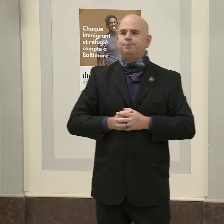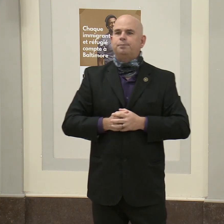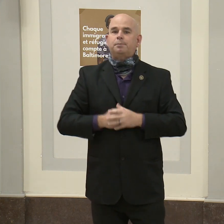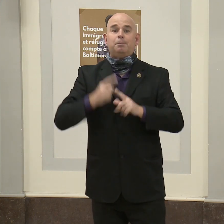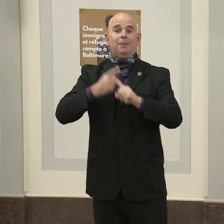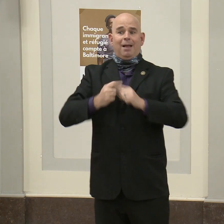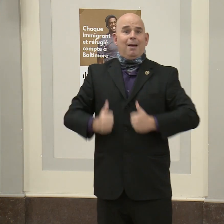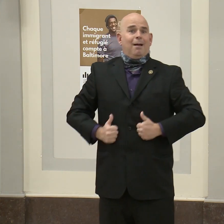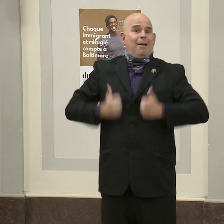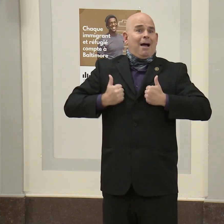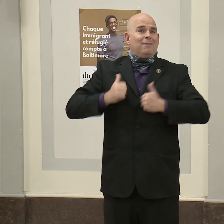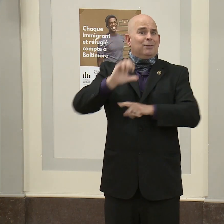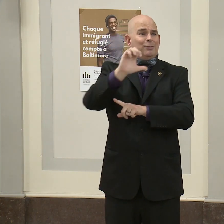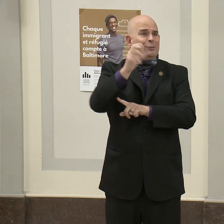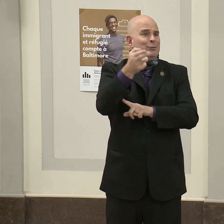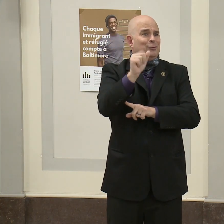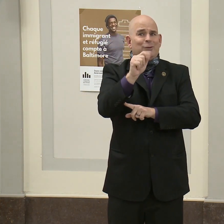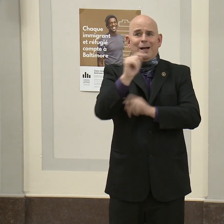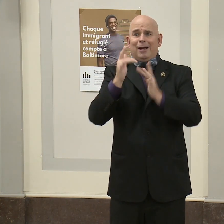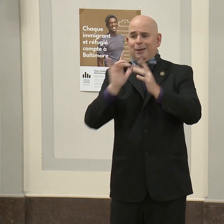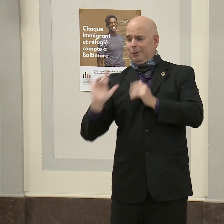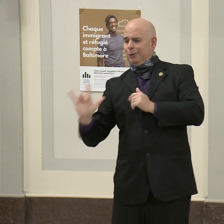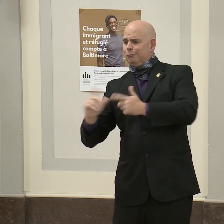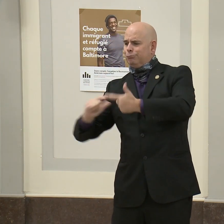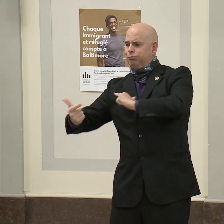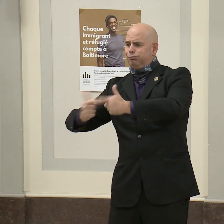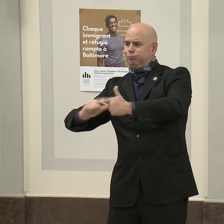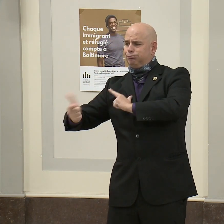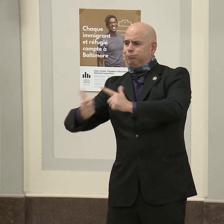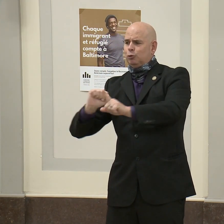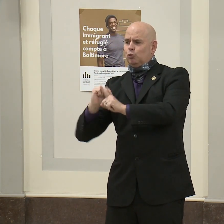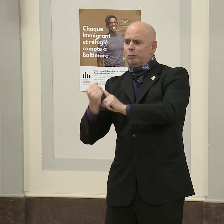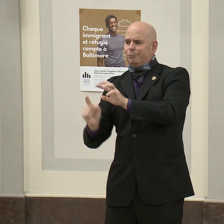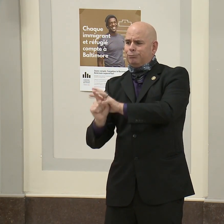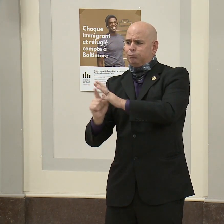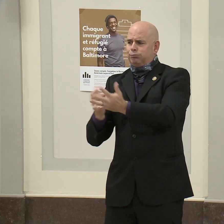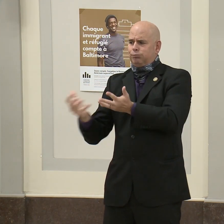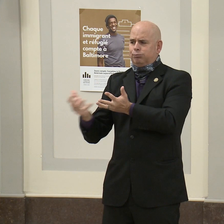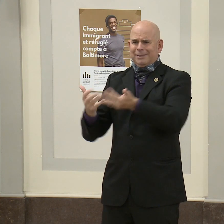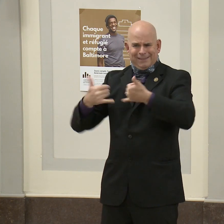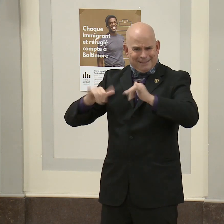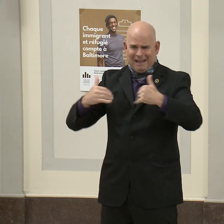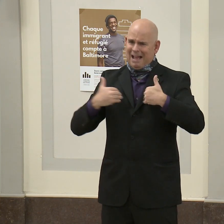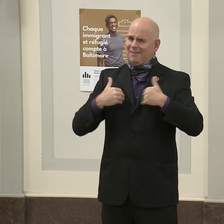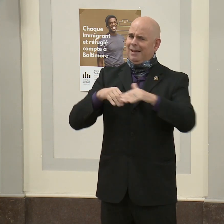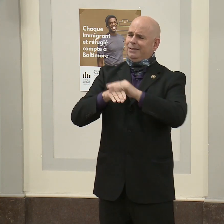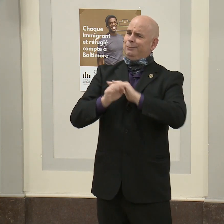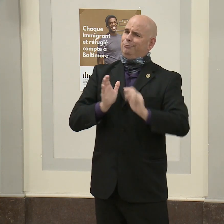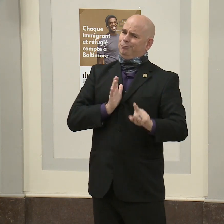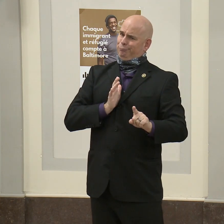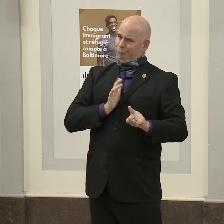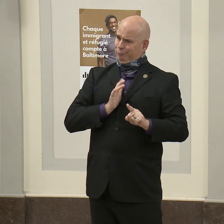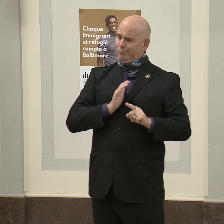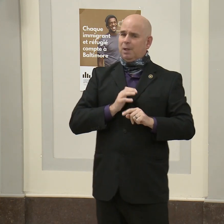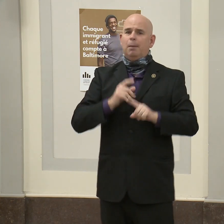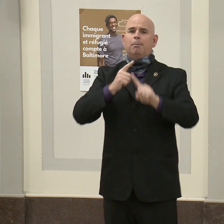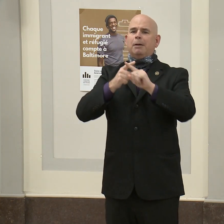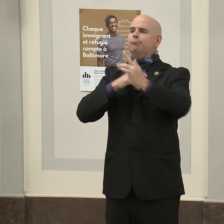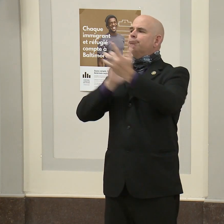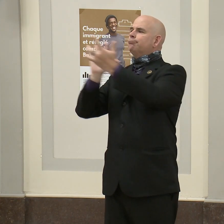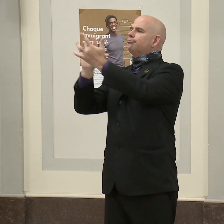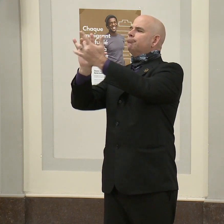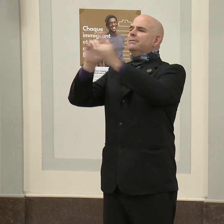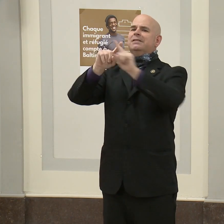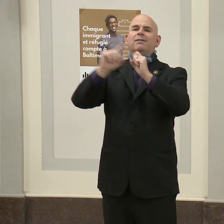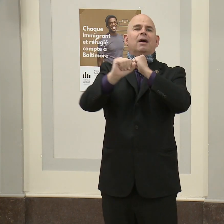verified COVID information. We rolled out a broad-reaching advertising campaign. We have also launched the COVID-19